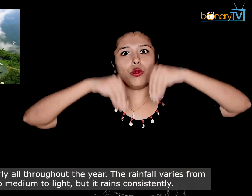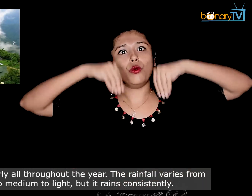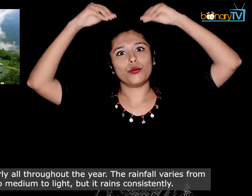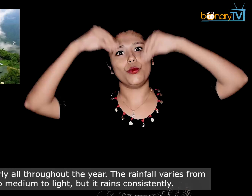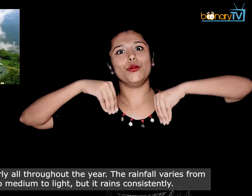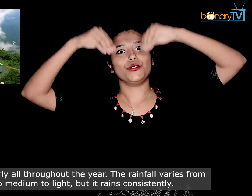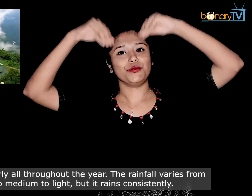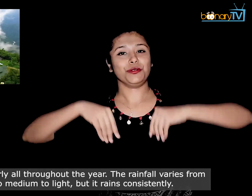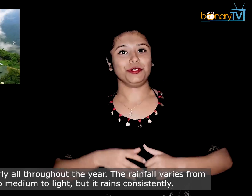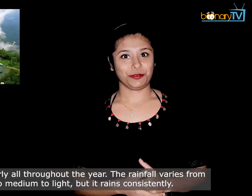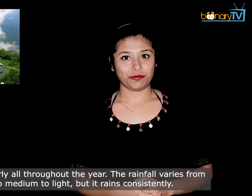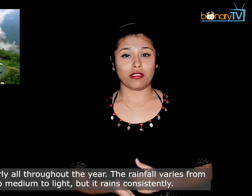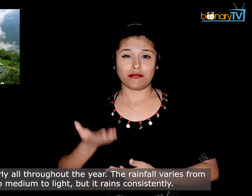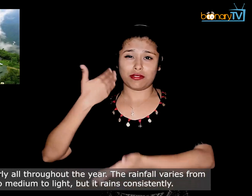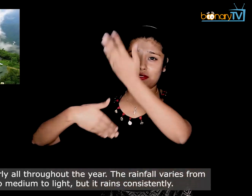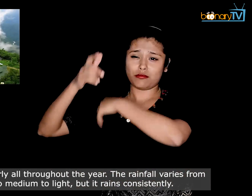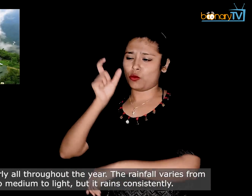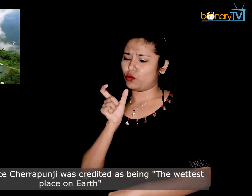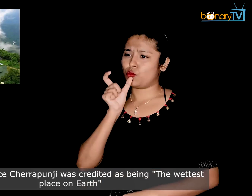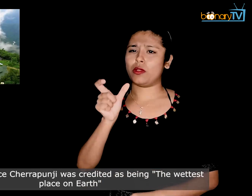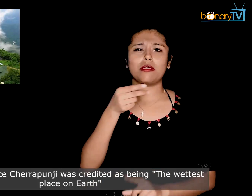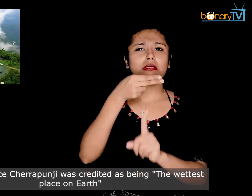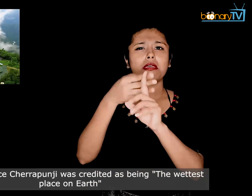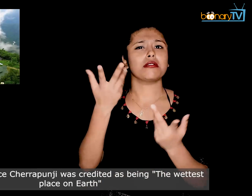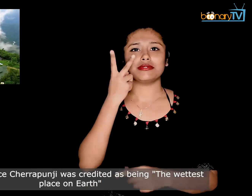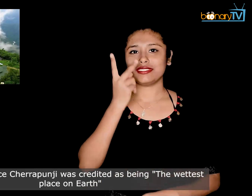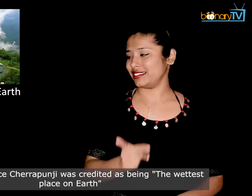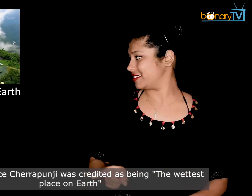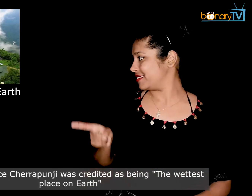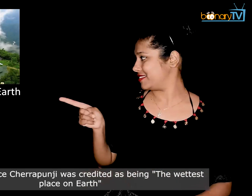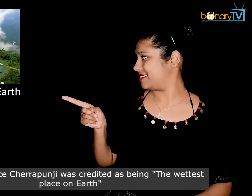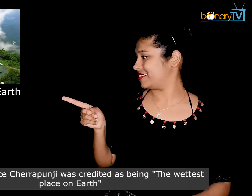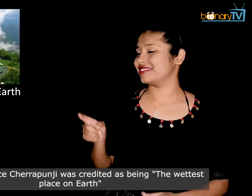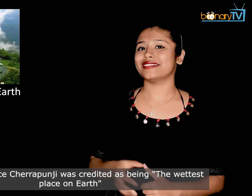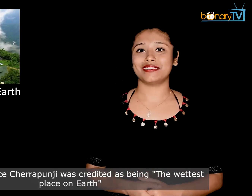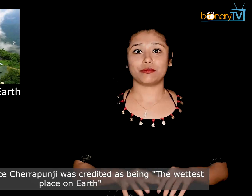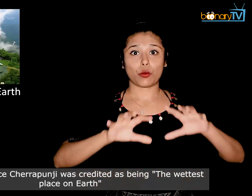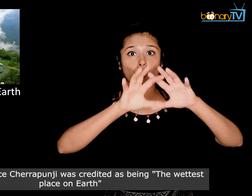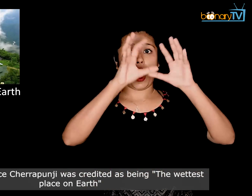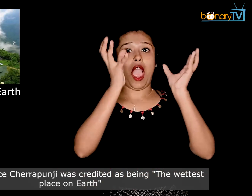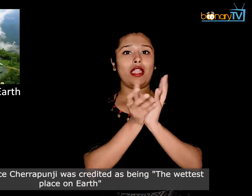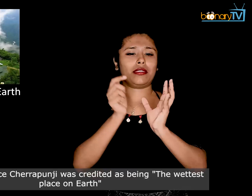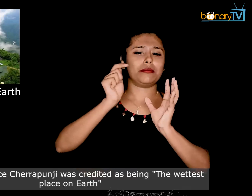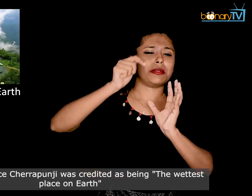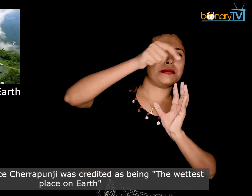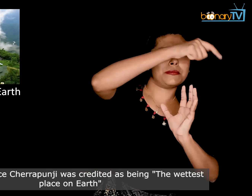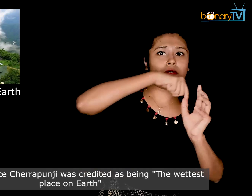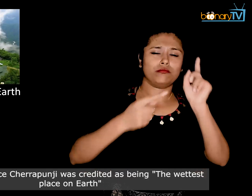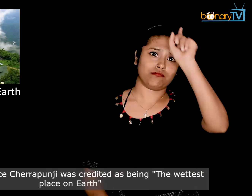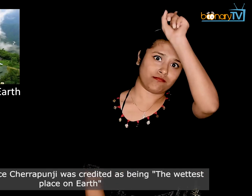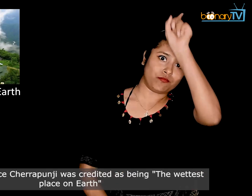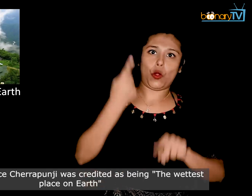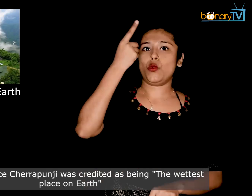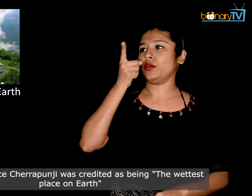it rains consistently. Earlier, this place Cherrapunji was credited as being the wettest place on